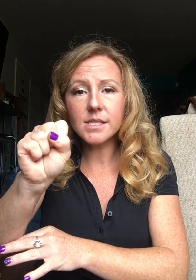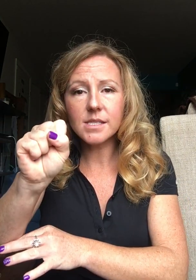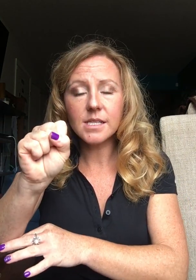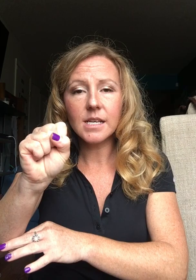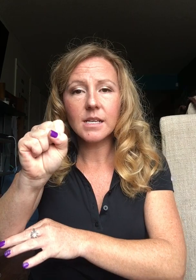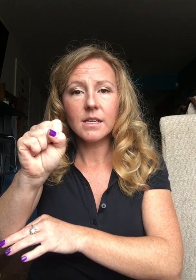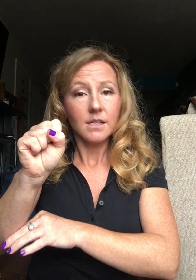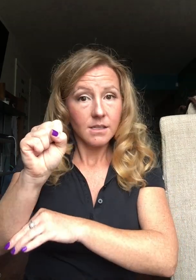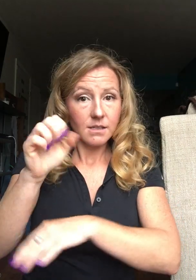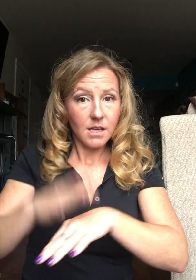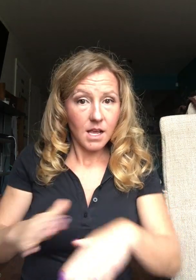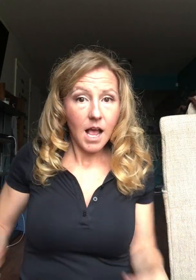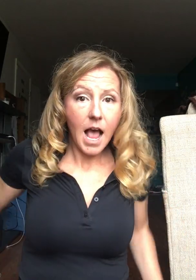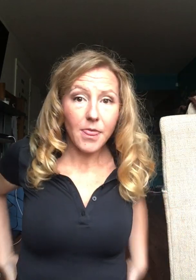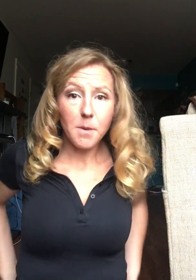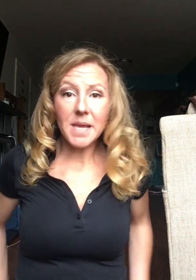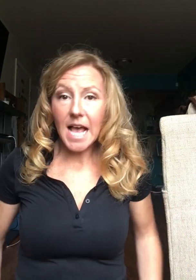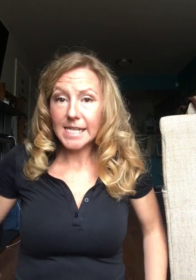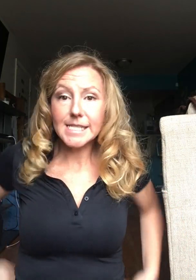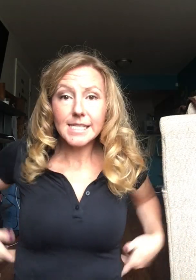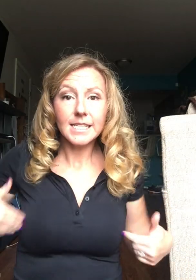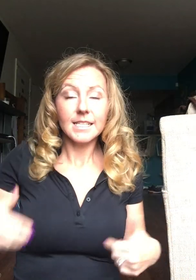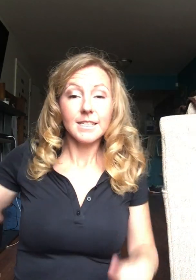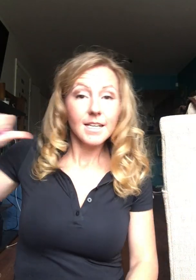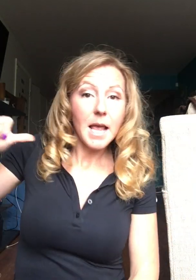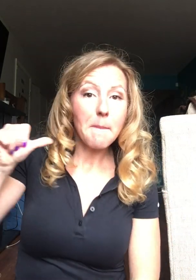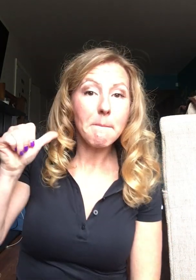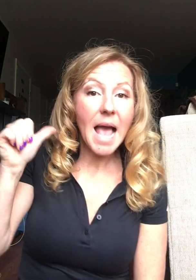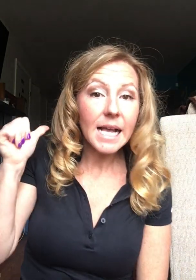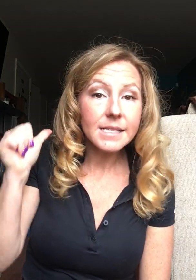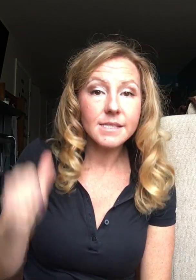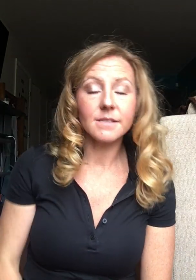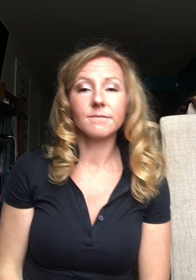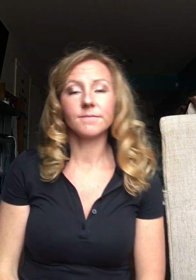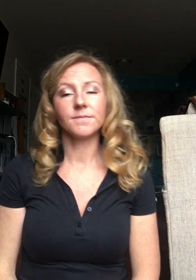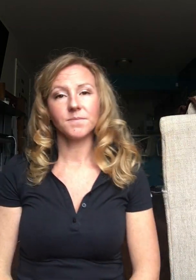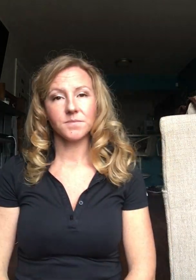welts on their behinds and backs?